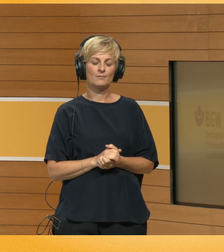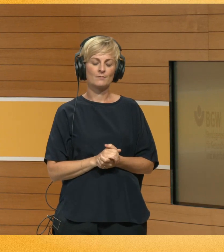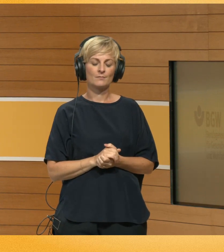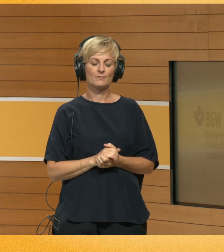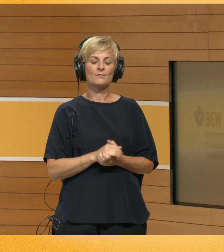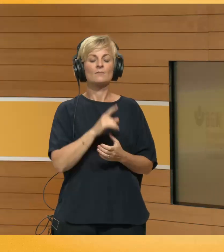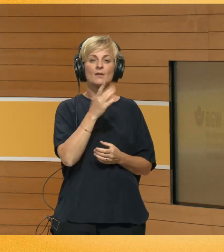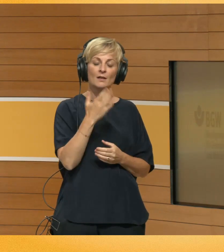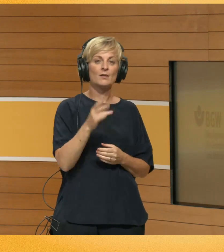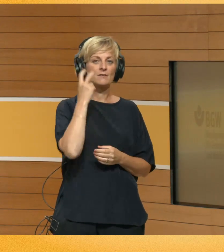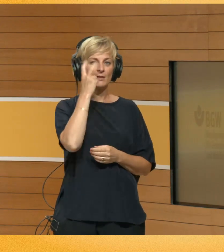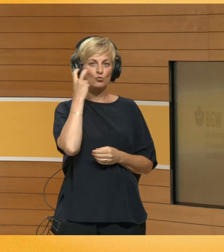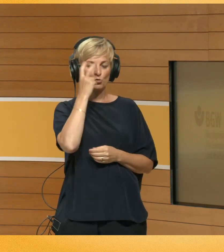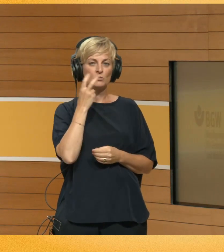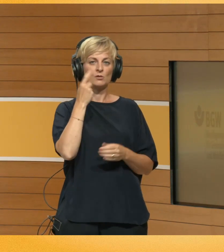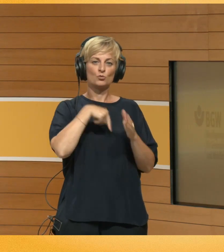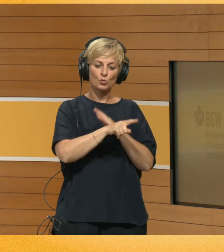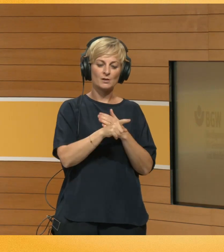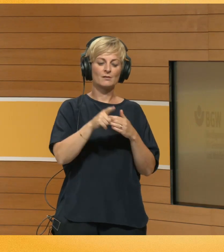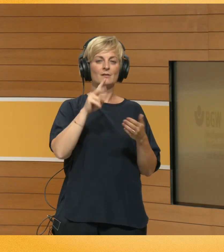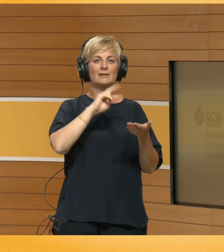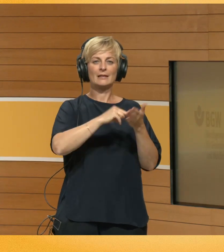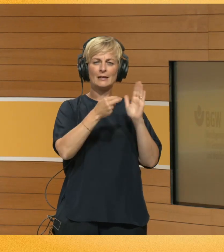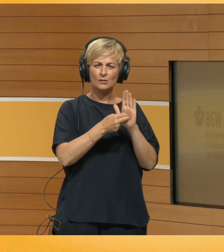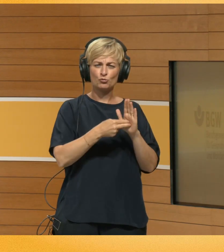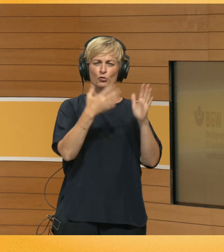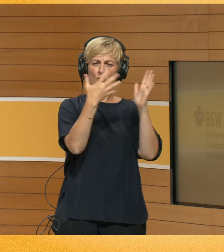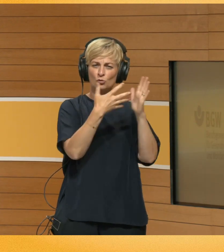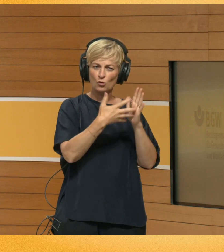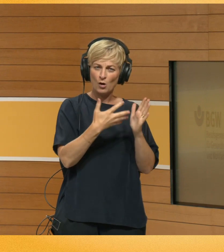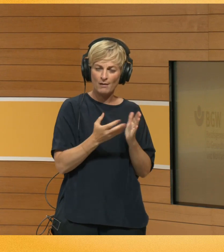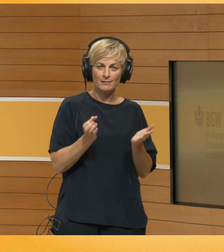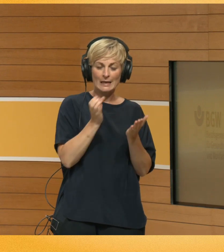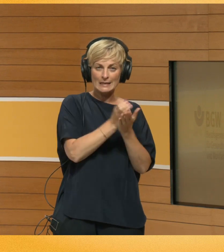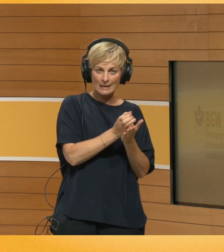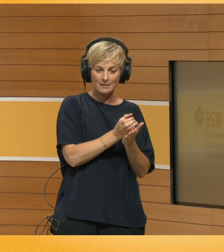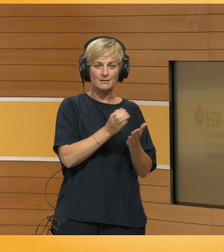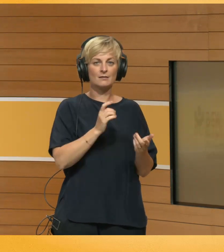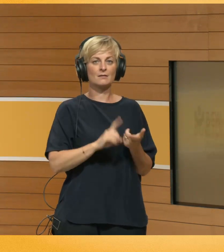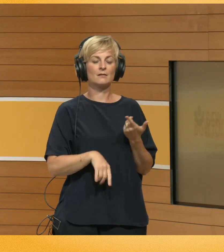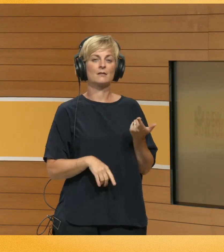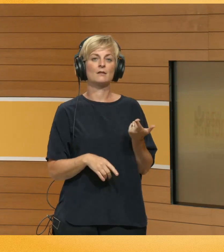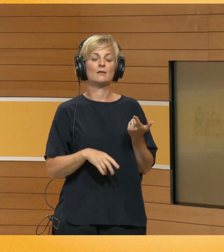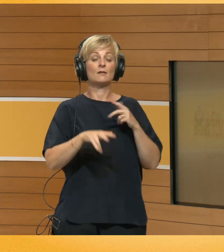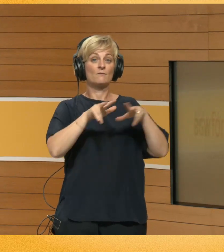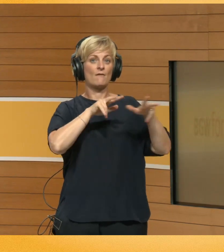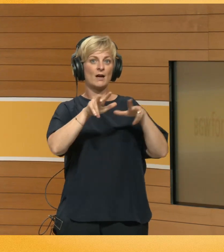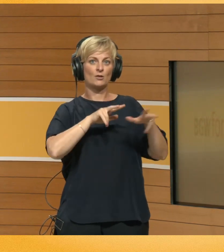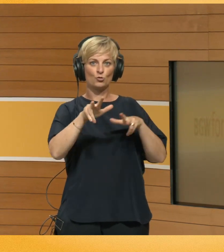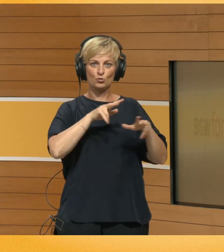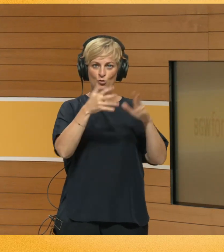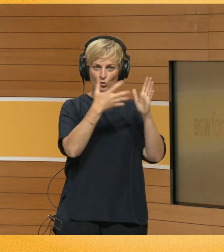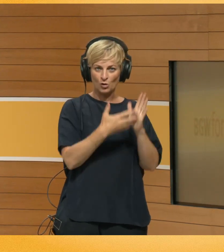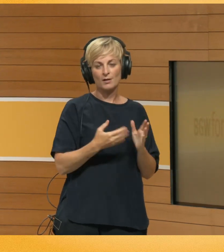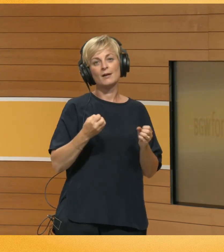believe it or not, the least relevant is actually PPEs, which is unfortunately what we all focus on. So yes, we have to have